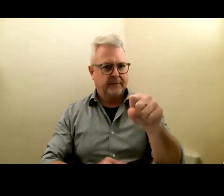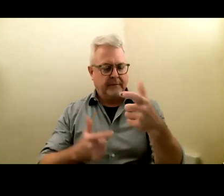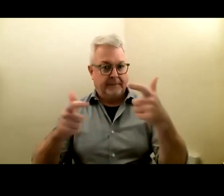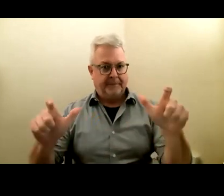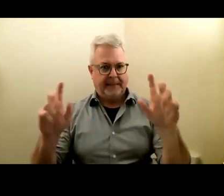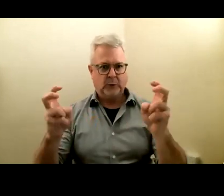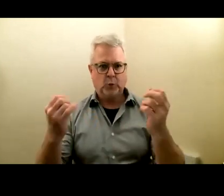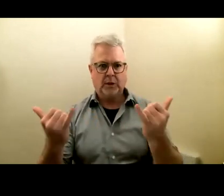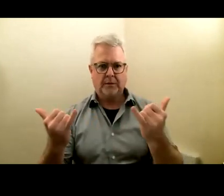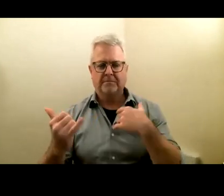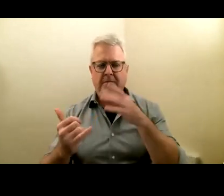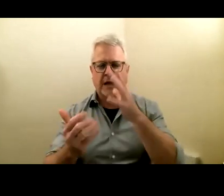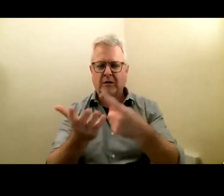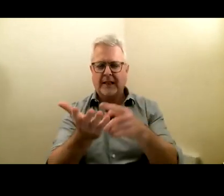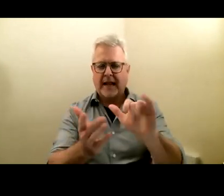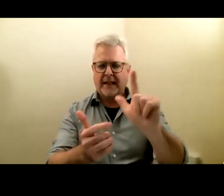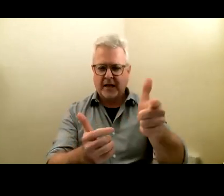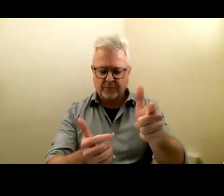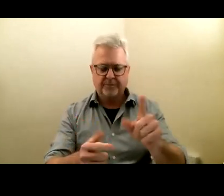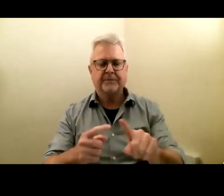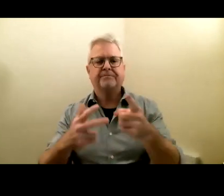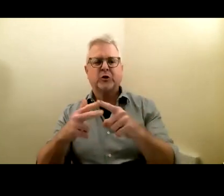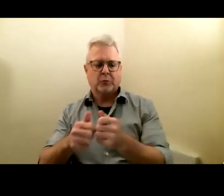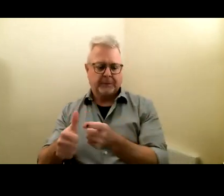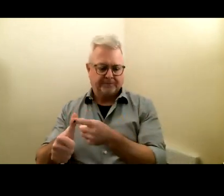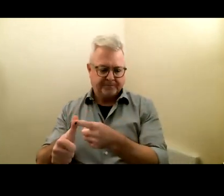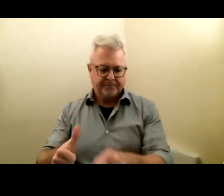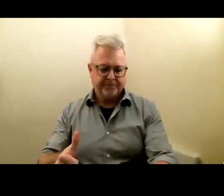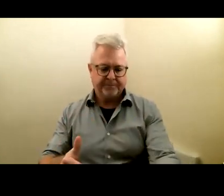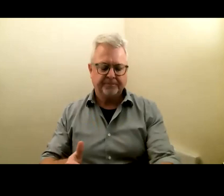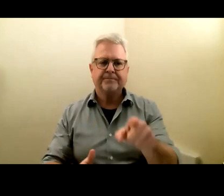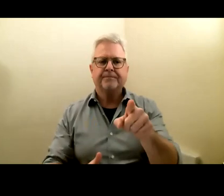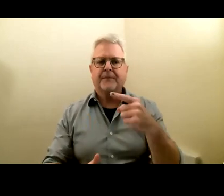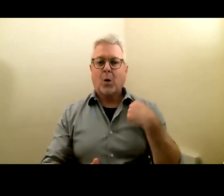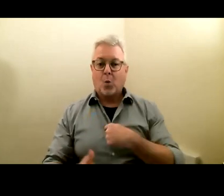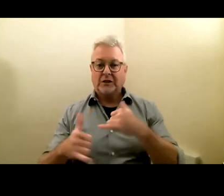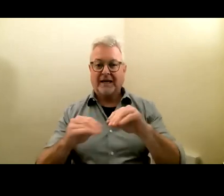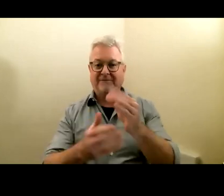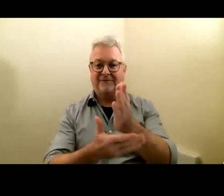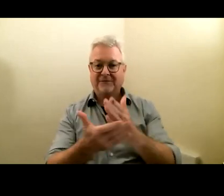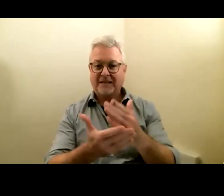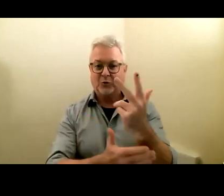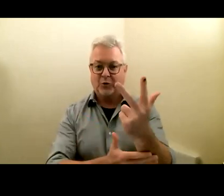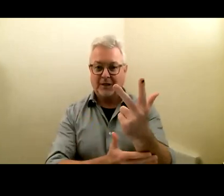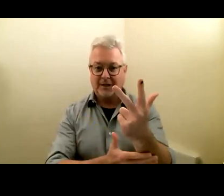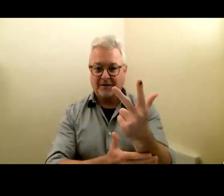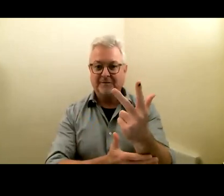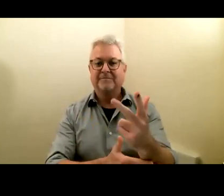First, about vaccines. It has been a very big issue, and we're going to discuss that more later, but we'll come back to